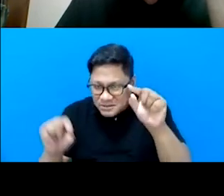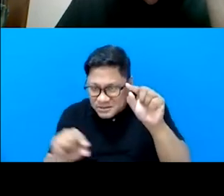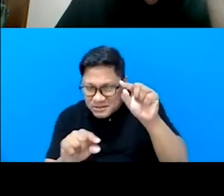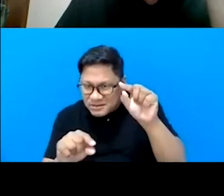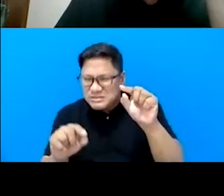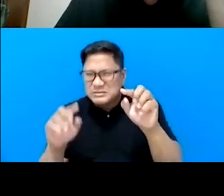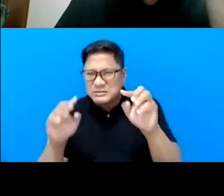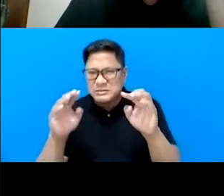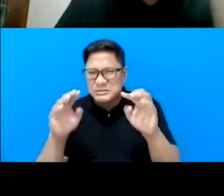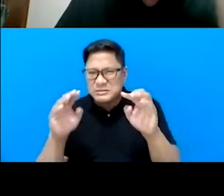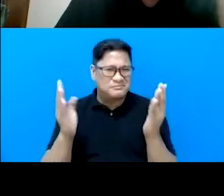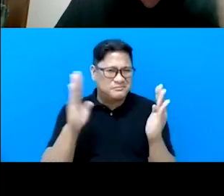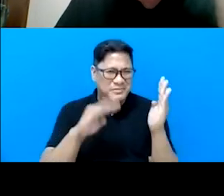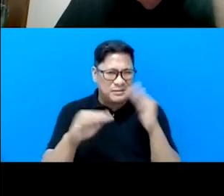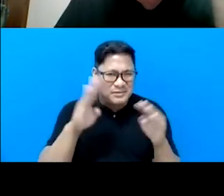problem.